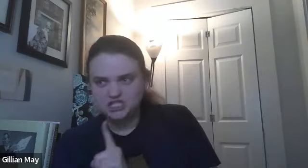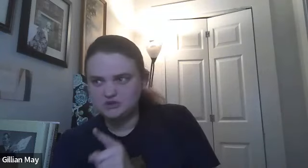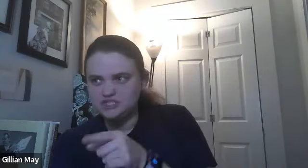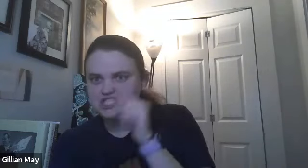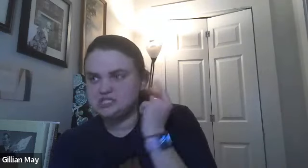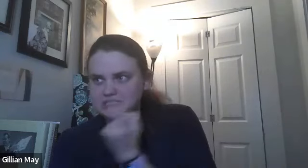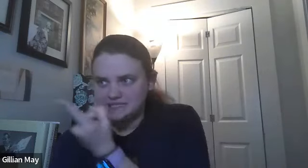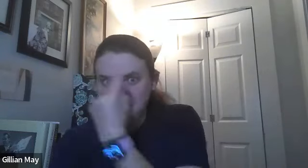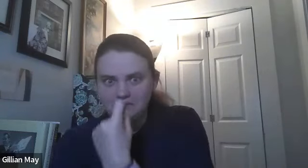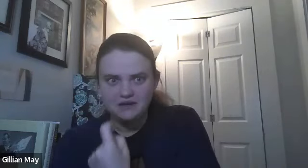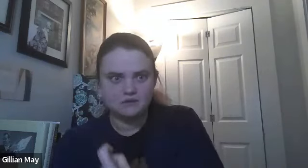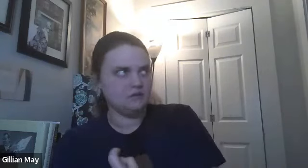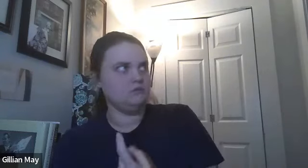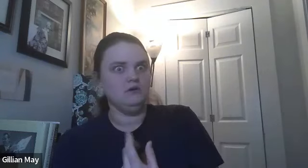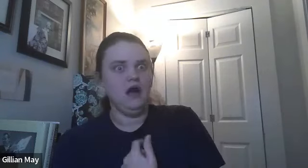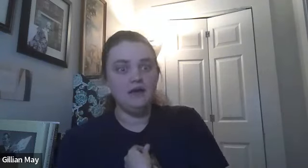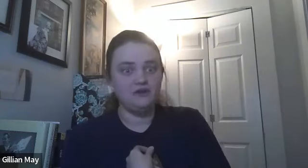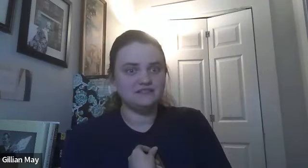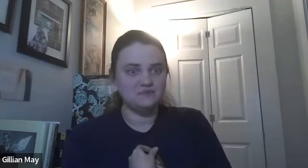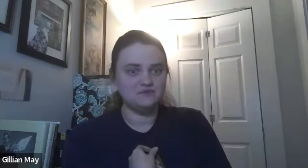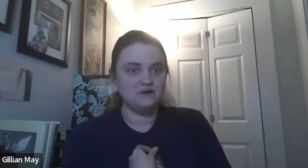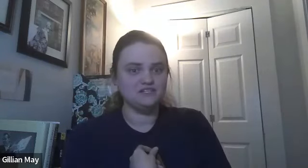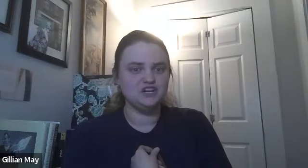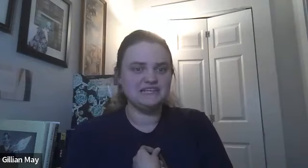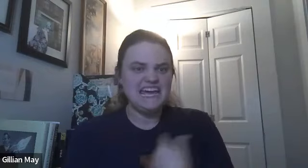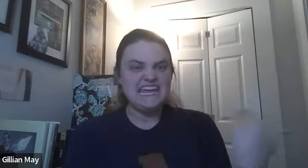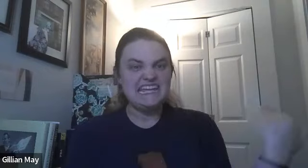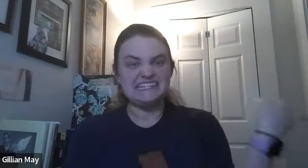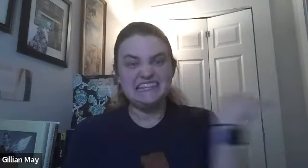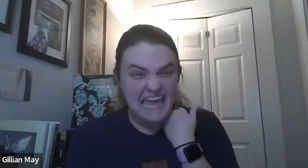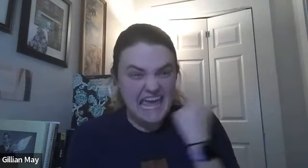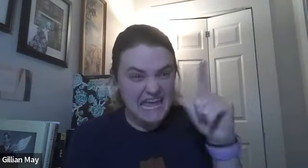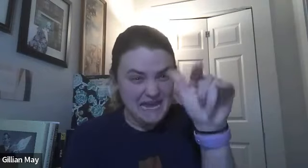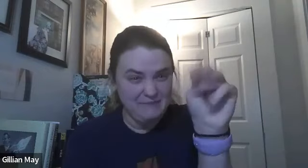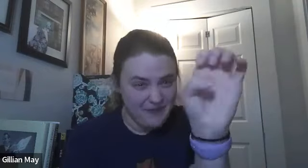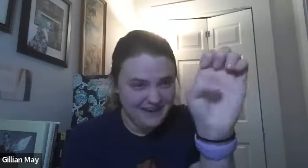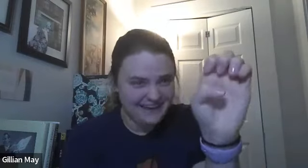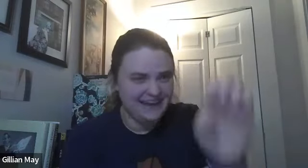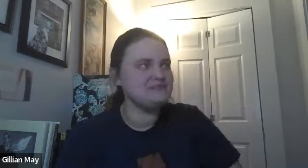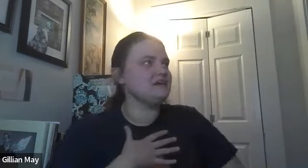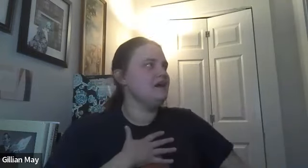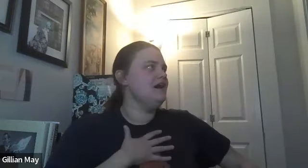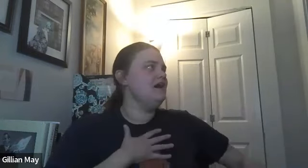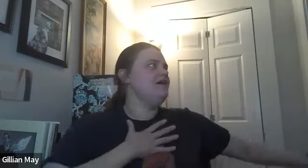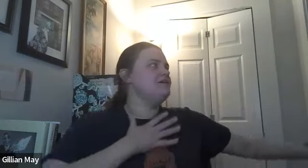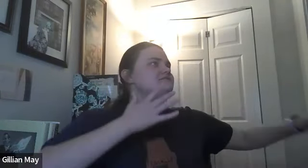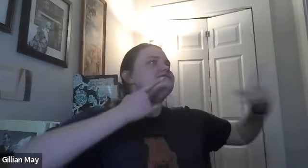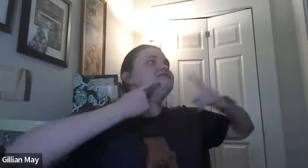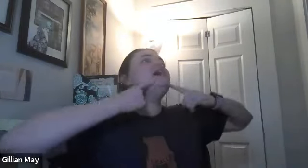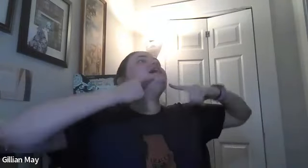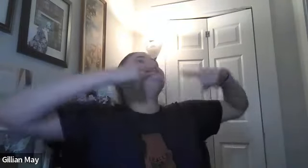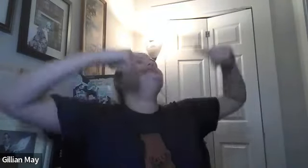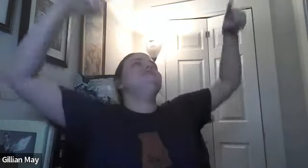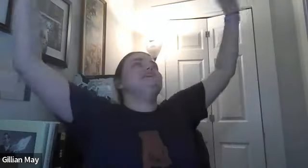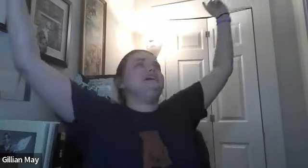goes, Gillian, come here. And I'm like, well, I thought something was wrong. She goes, it's lame. I was like, finally,